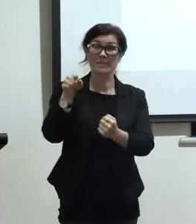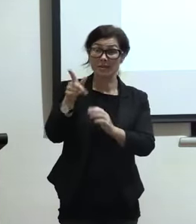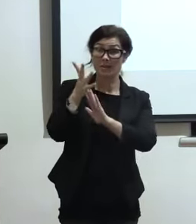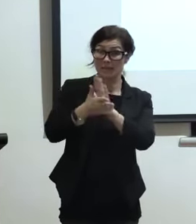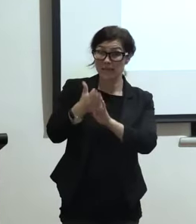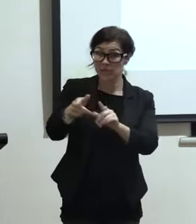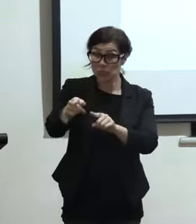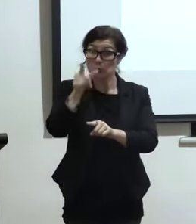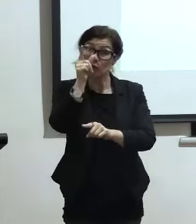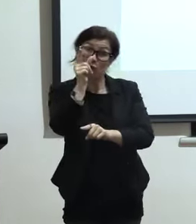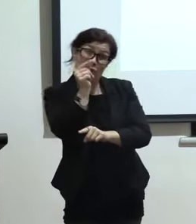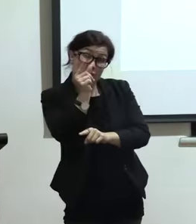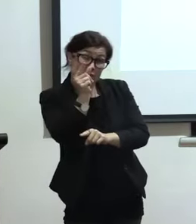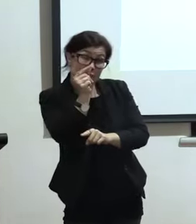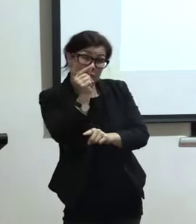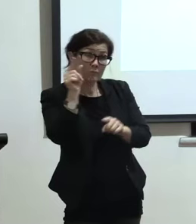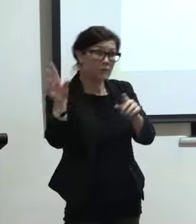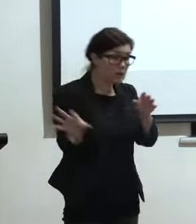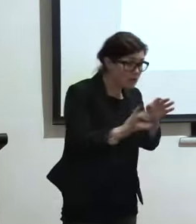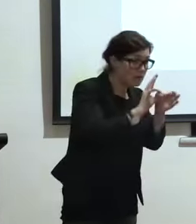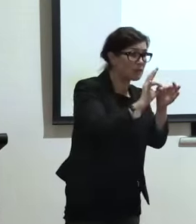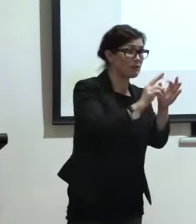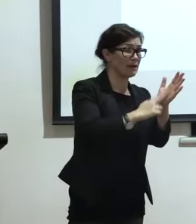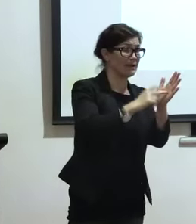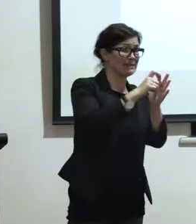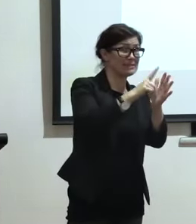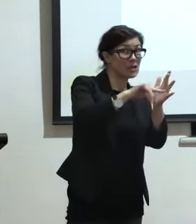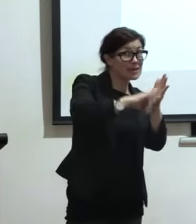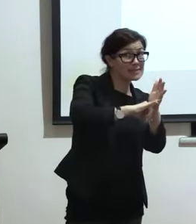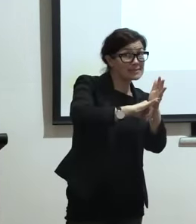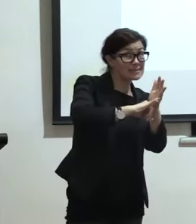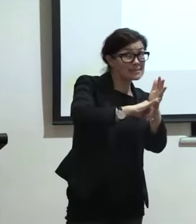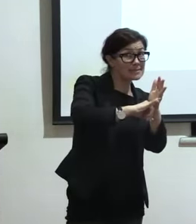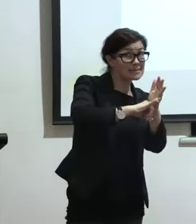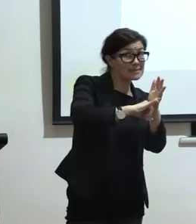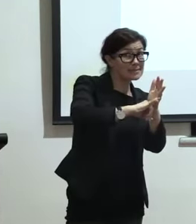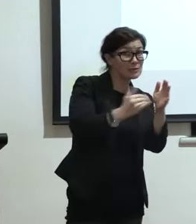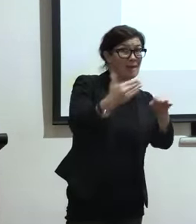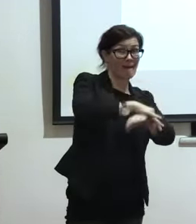be eligible for the NDIS?